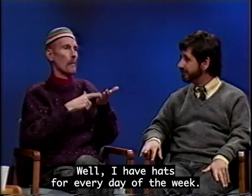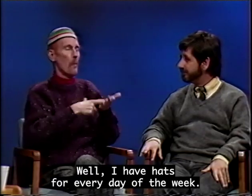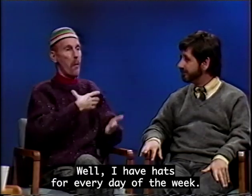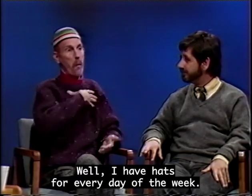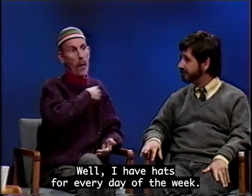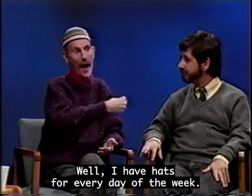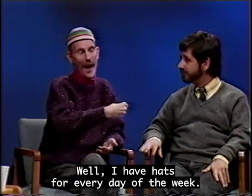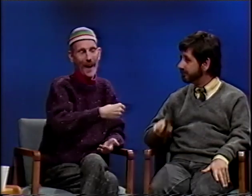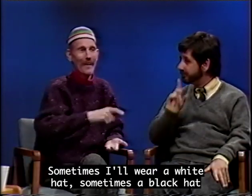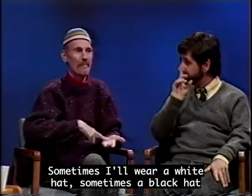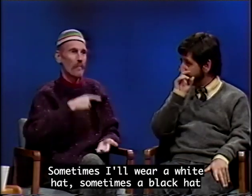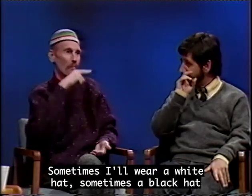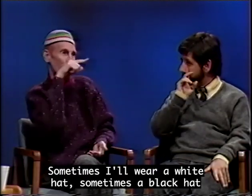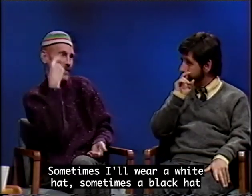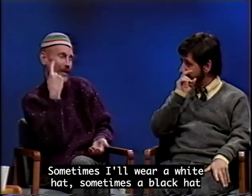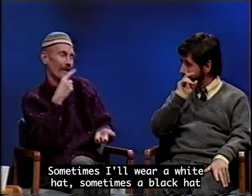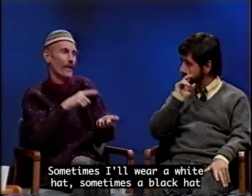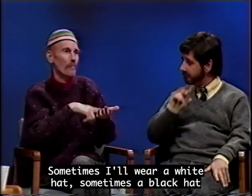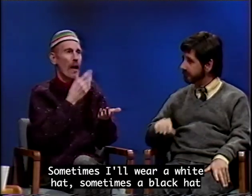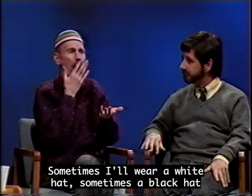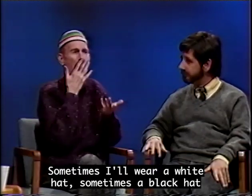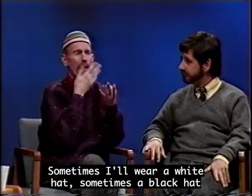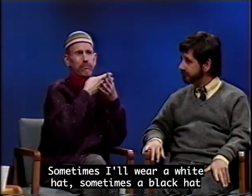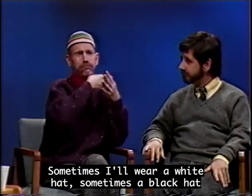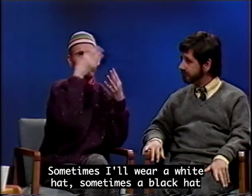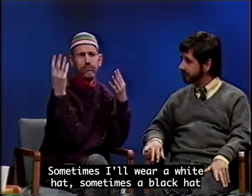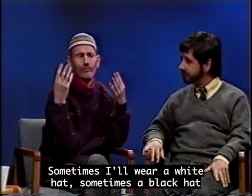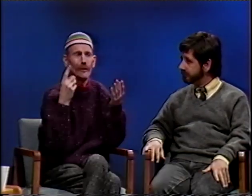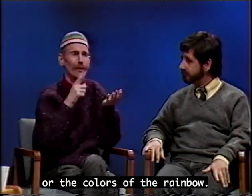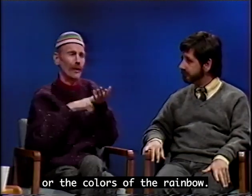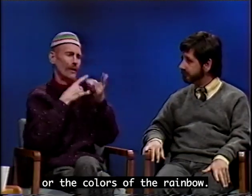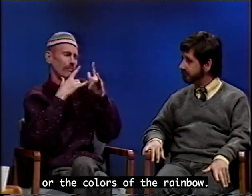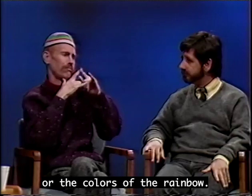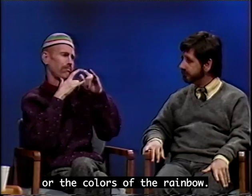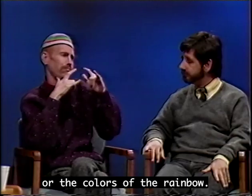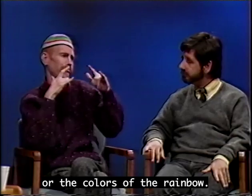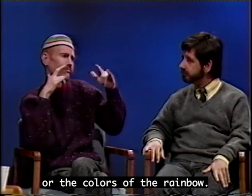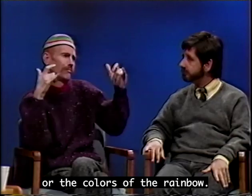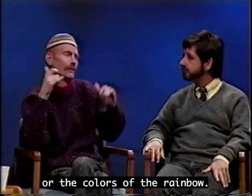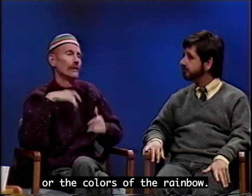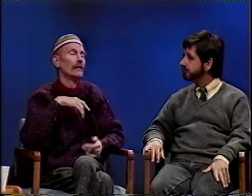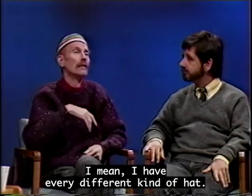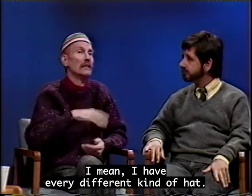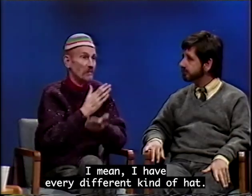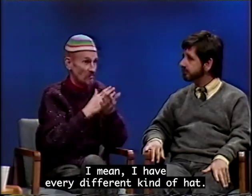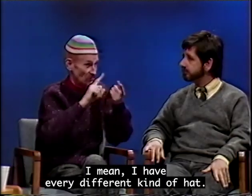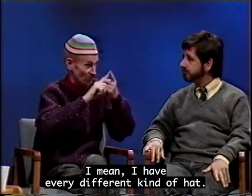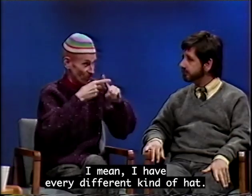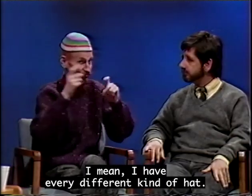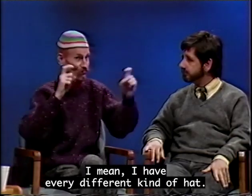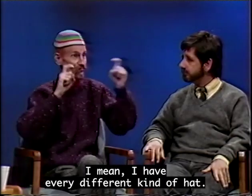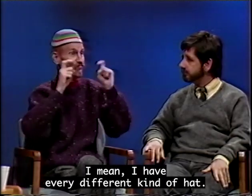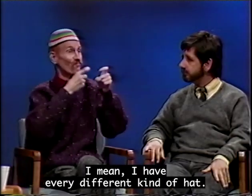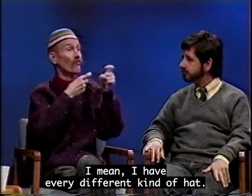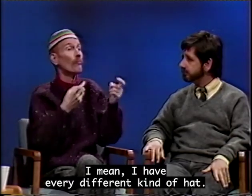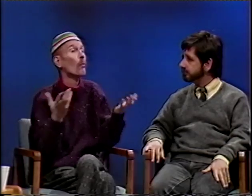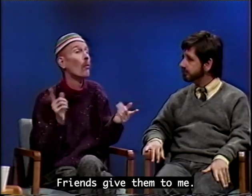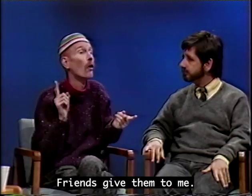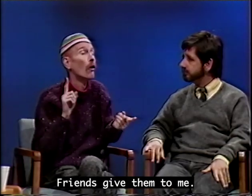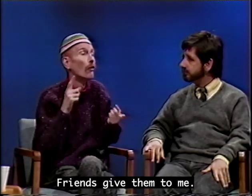week. Sometimes I wear a white hat, sometimes a black hat, or the colors of the rainbow. I mean, I have every different kind of hat. Friends give